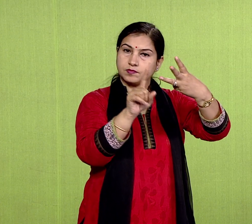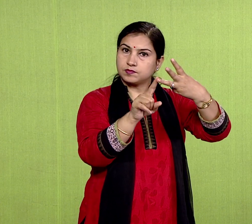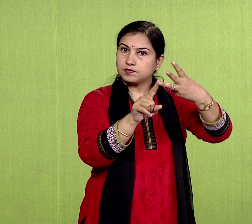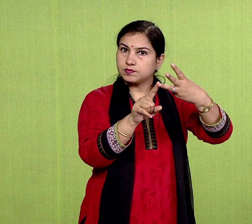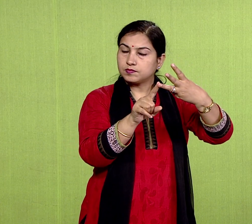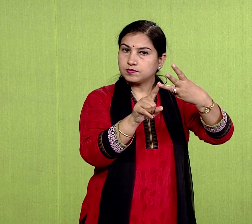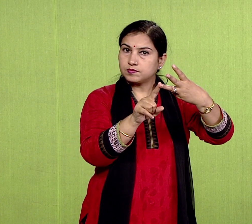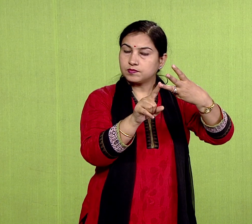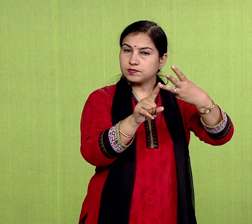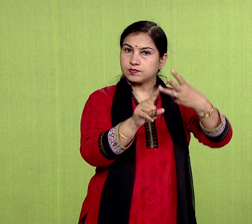Vaji,